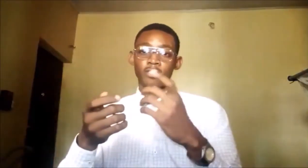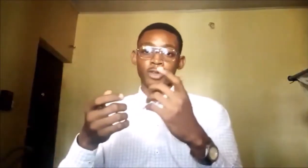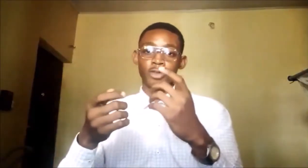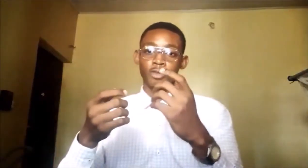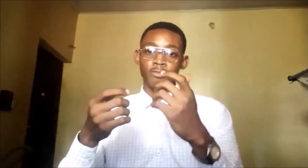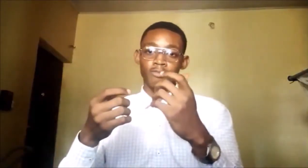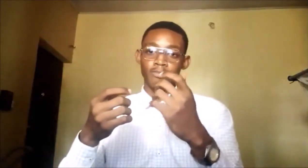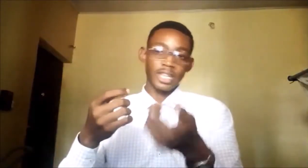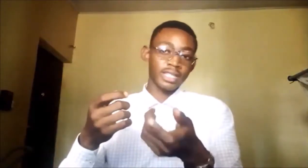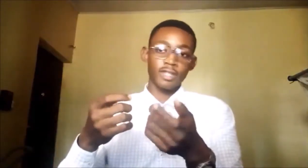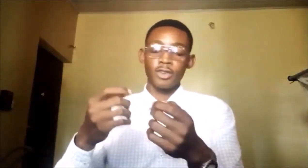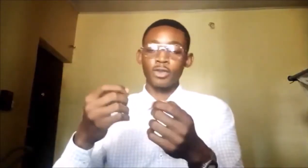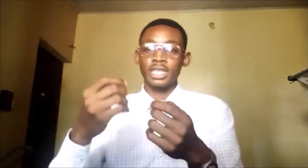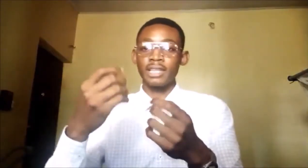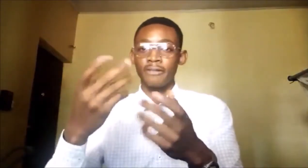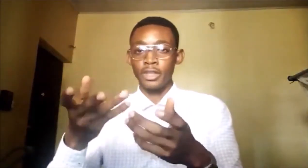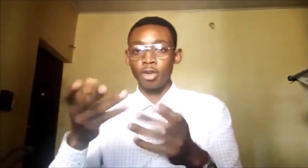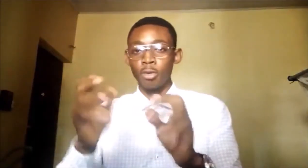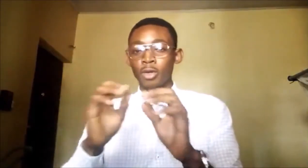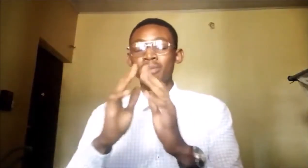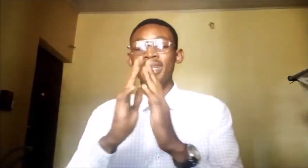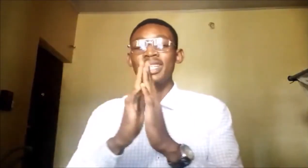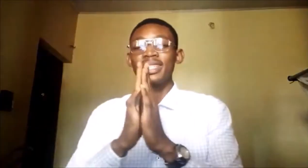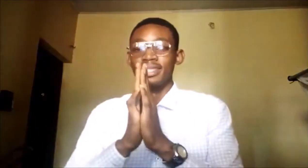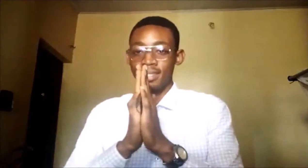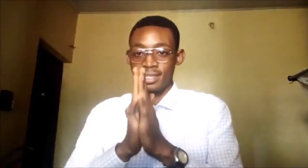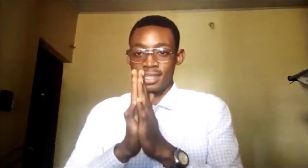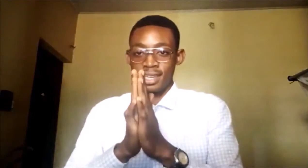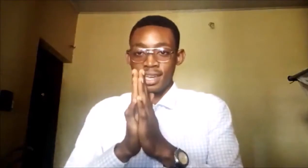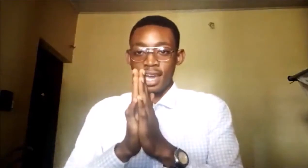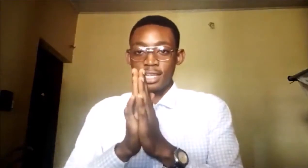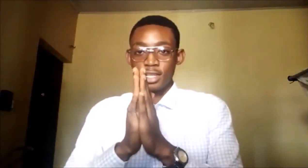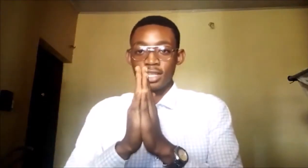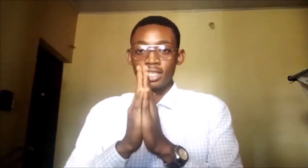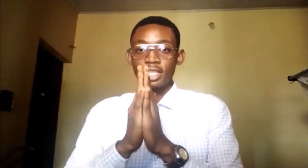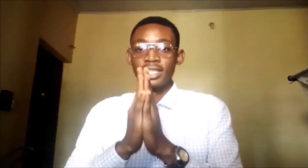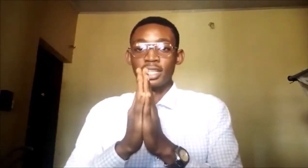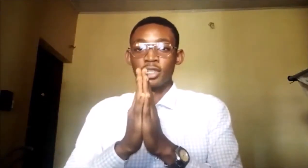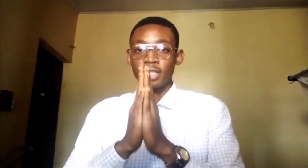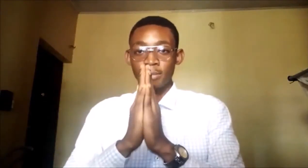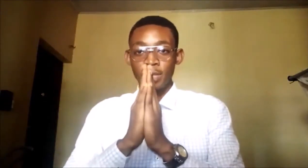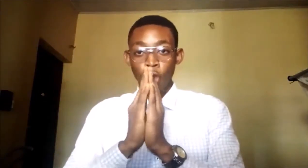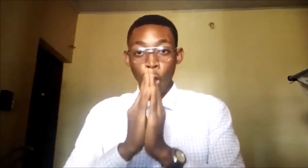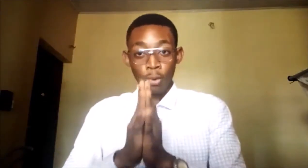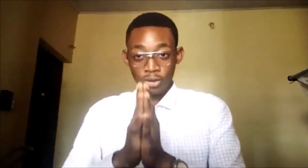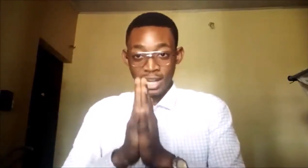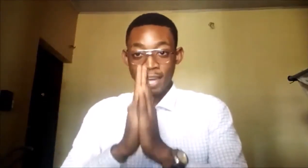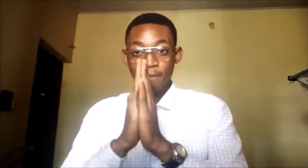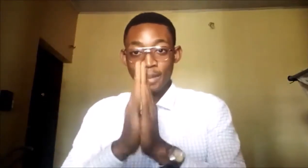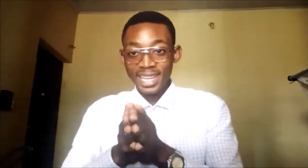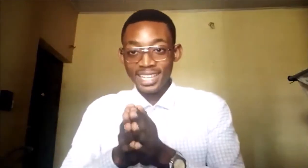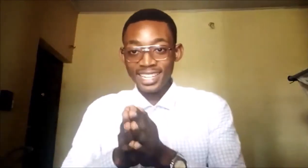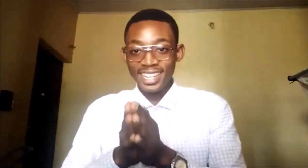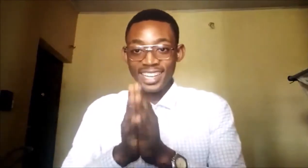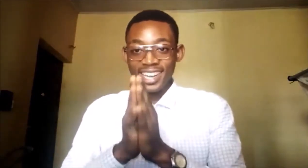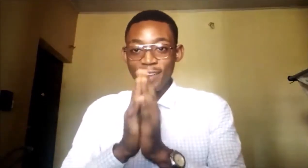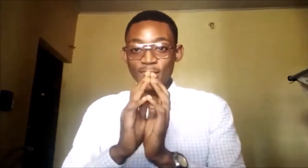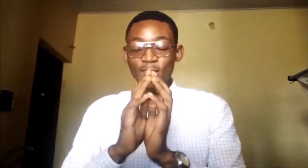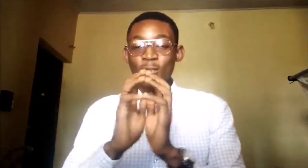to message, for you to send a video. But please, as the chat section is being opened, I am begging every single member